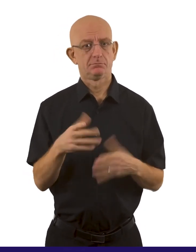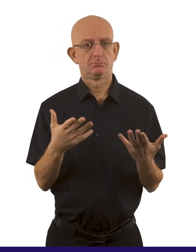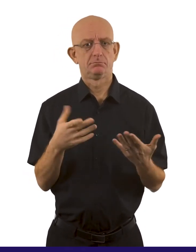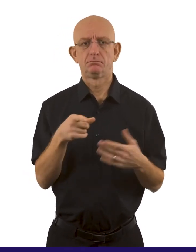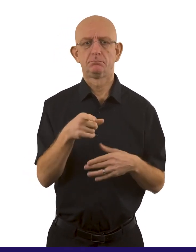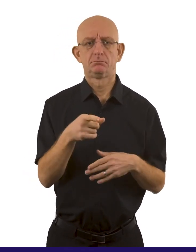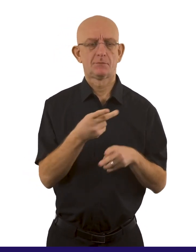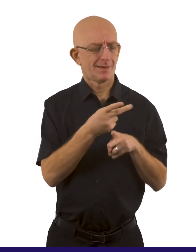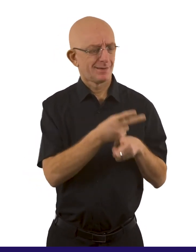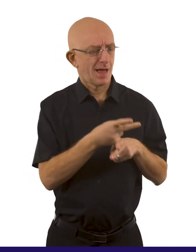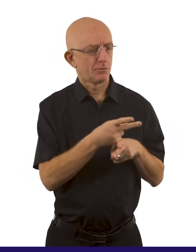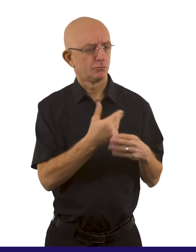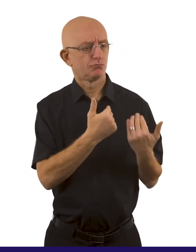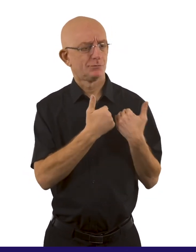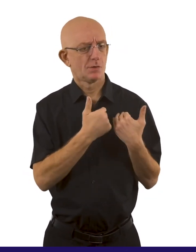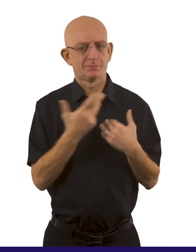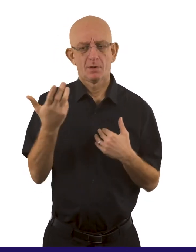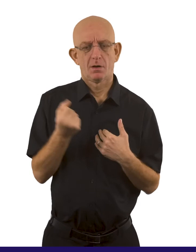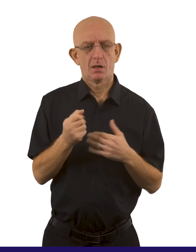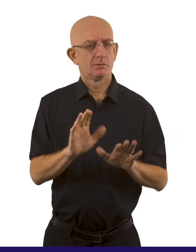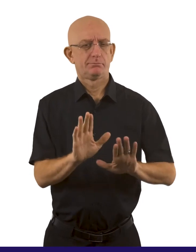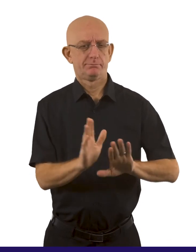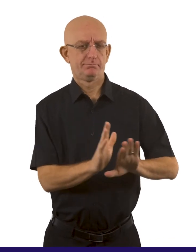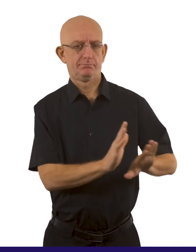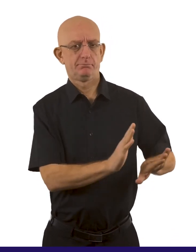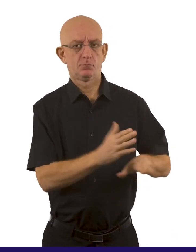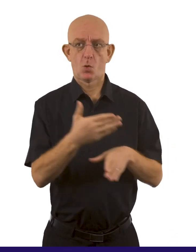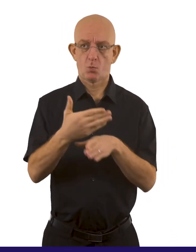This would be outside any paid caring responsibilities.